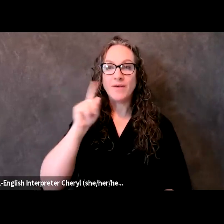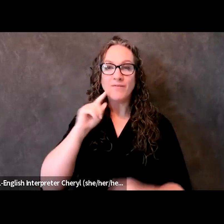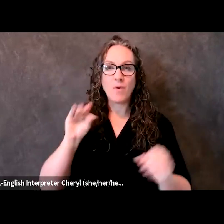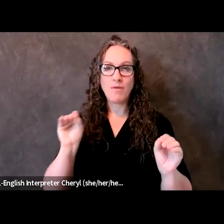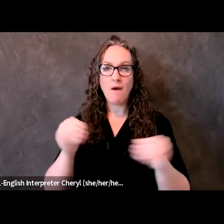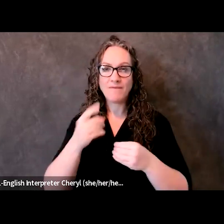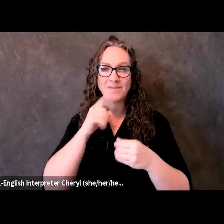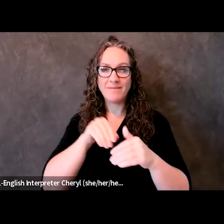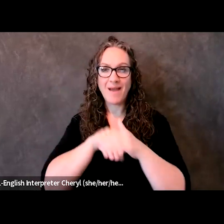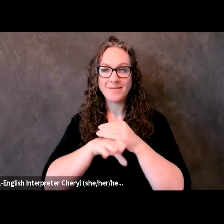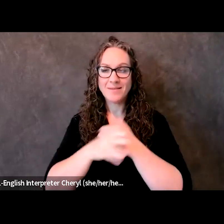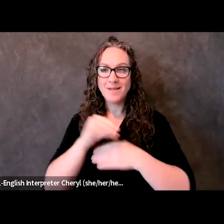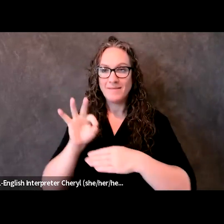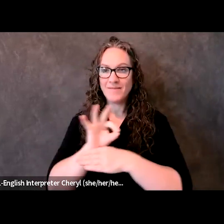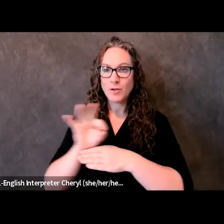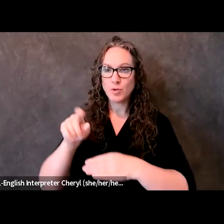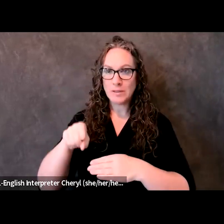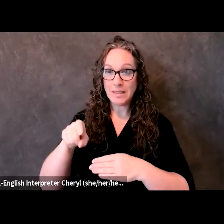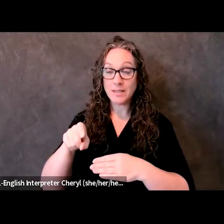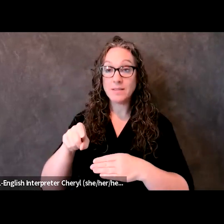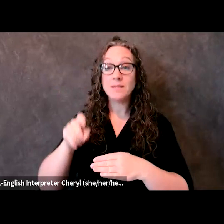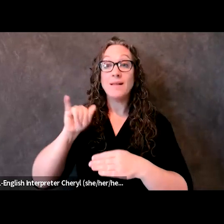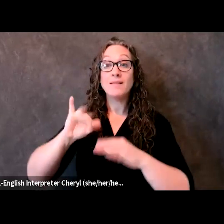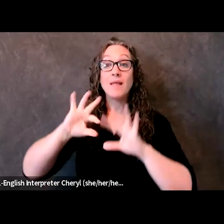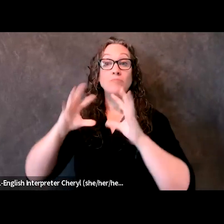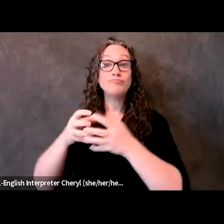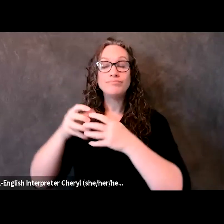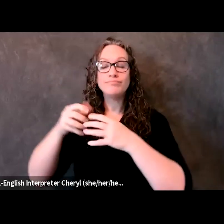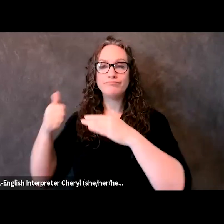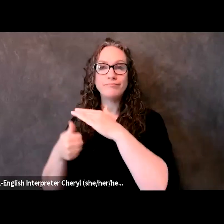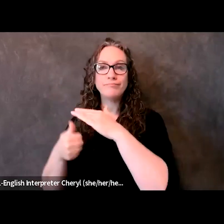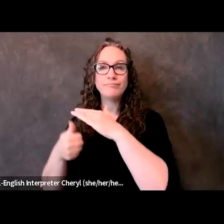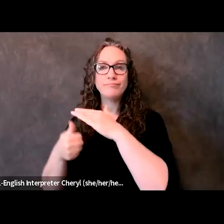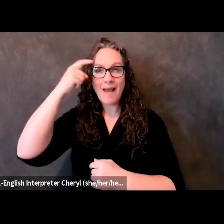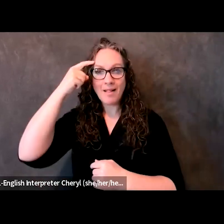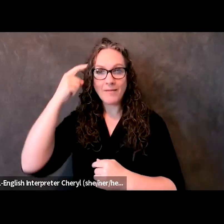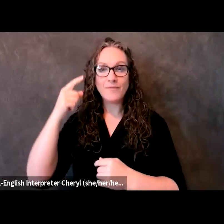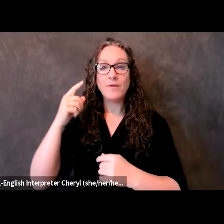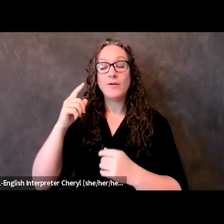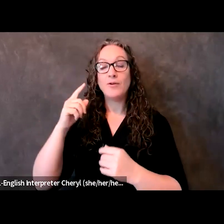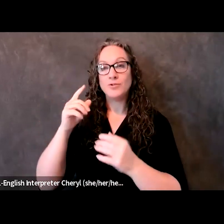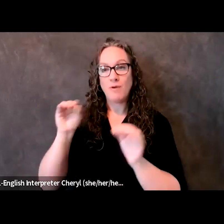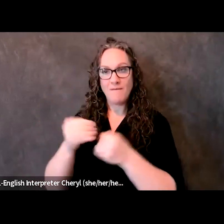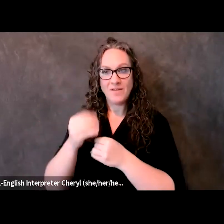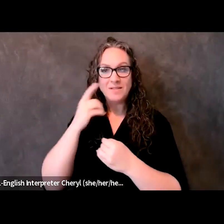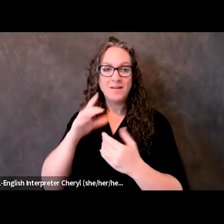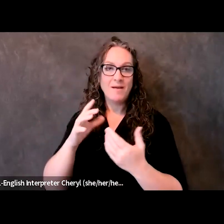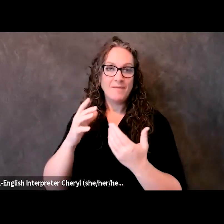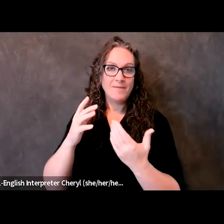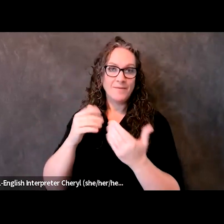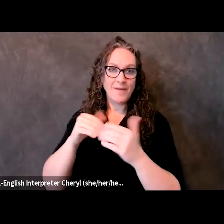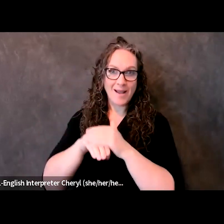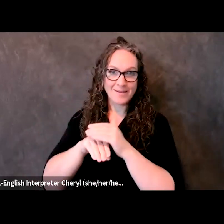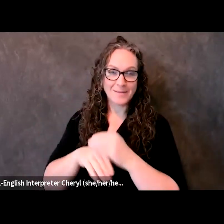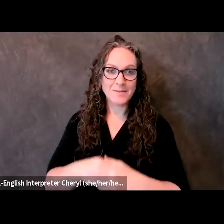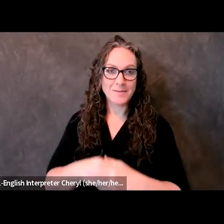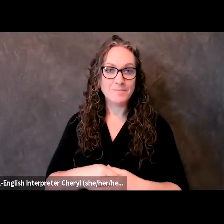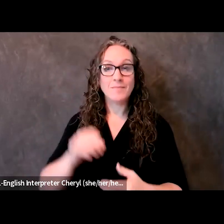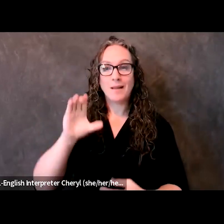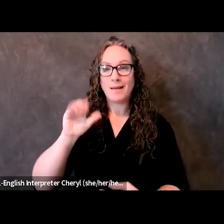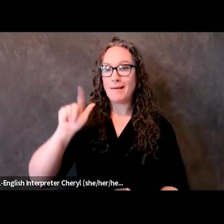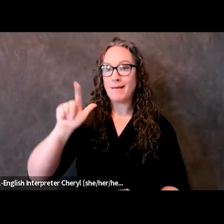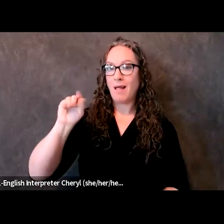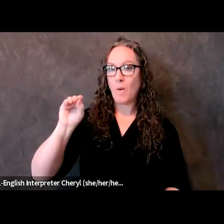at the California Governor's Office of Emergency Services, CalOES. On behalf of the